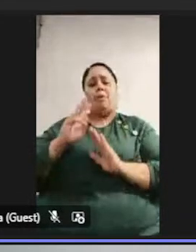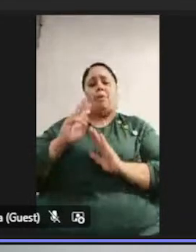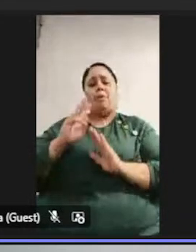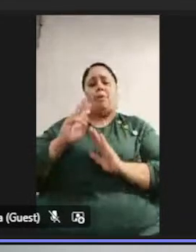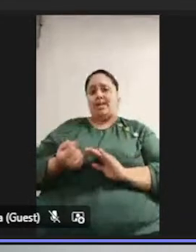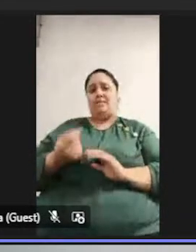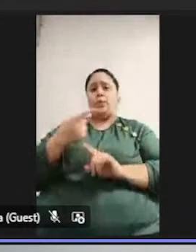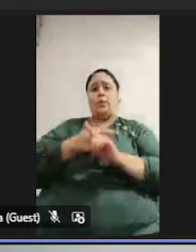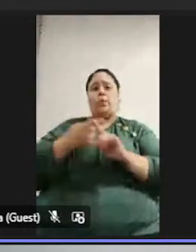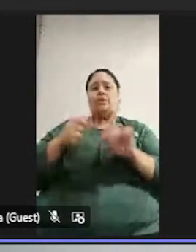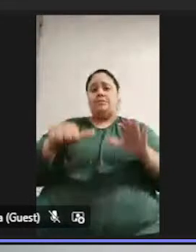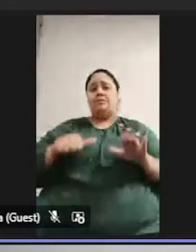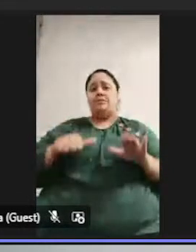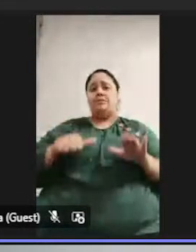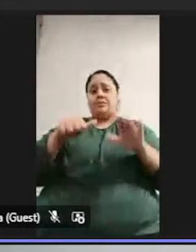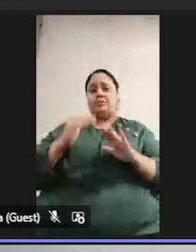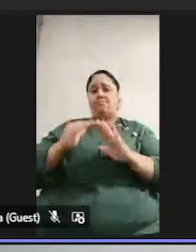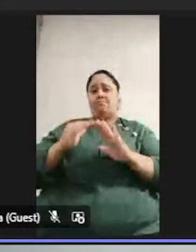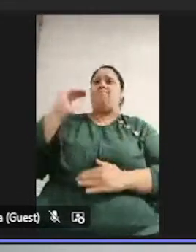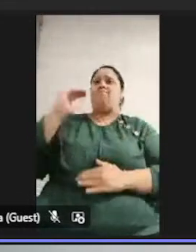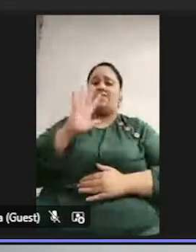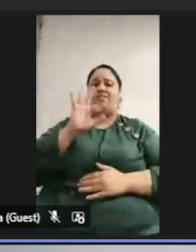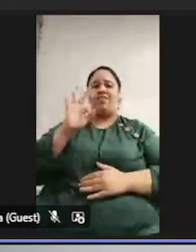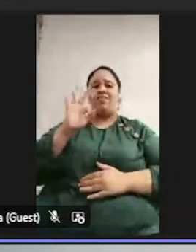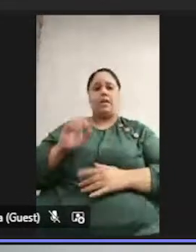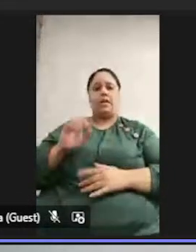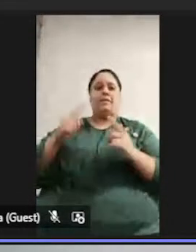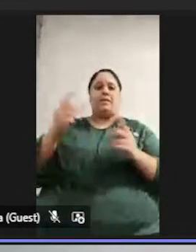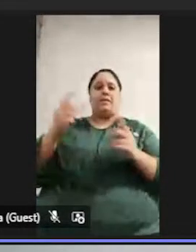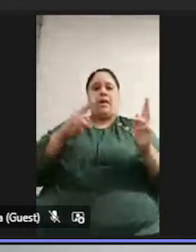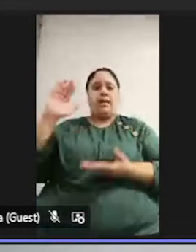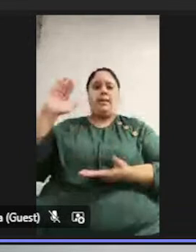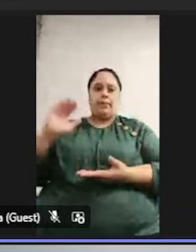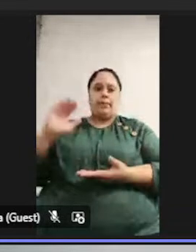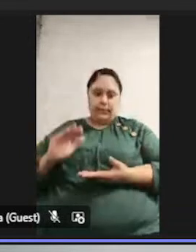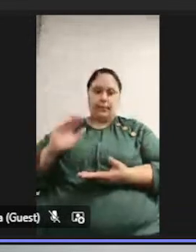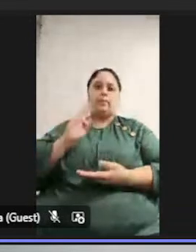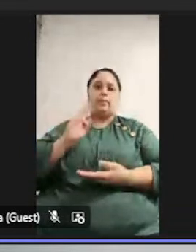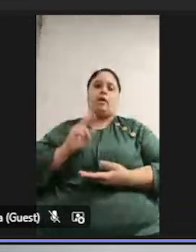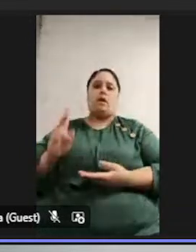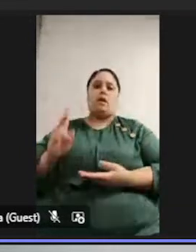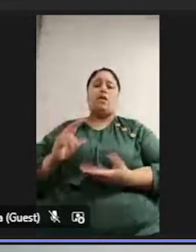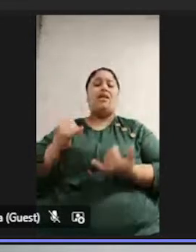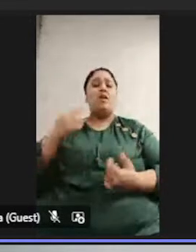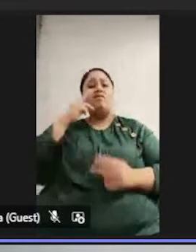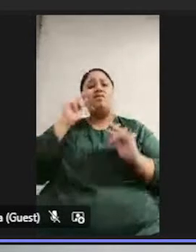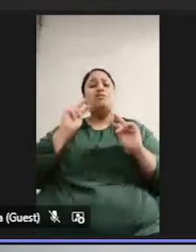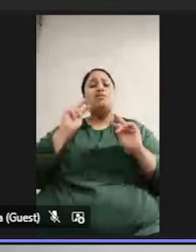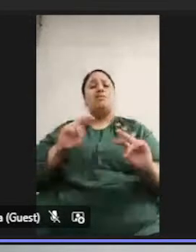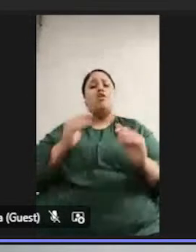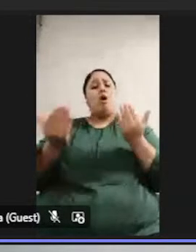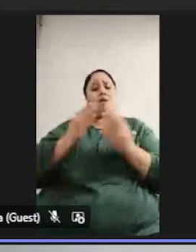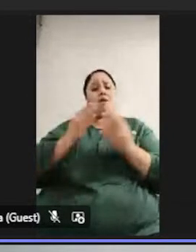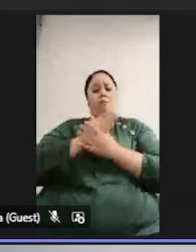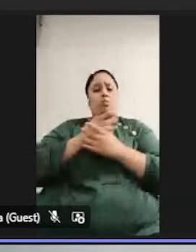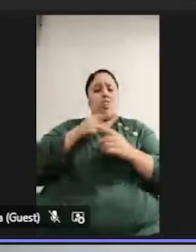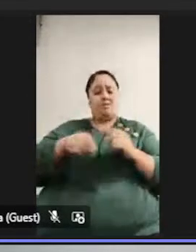where we jumped to about 53, but that's gone down again. And if I look at the comparison between this year and last